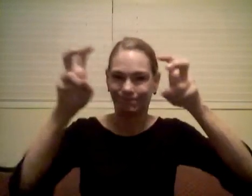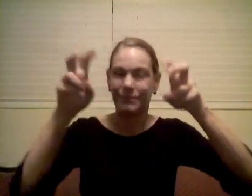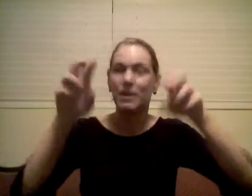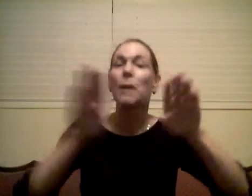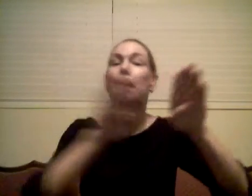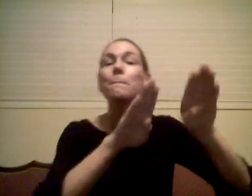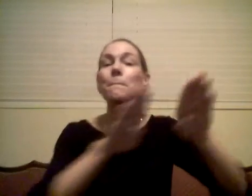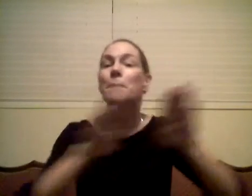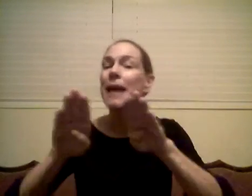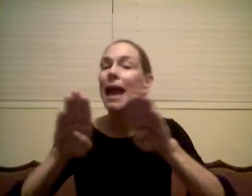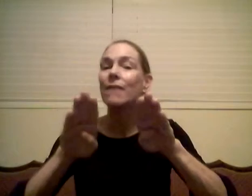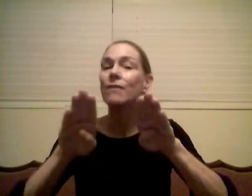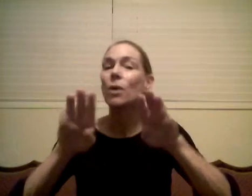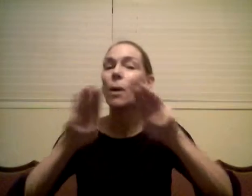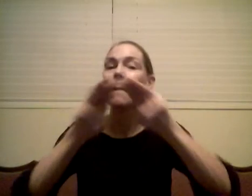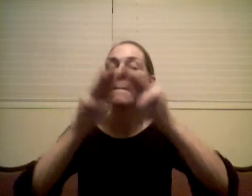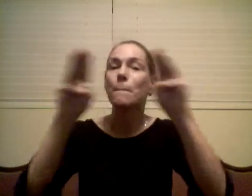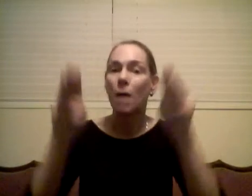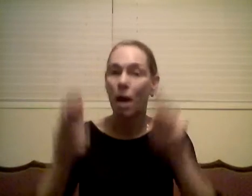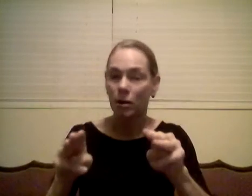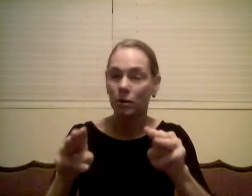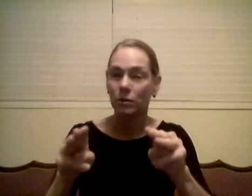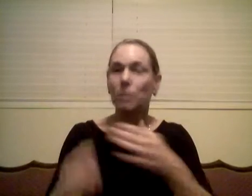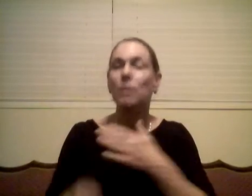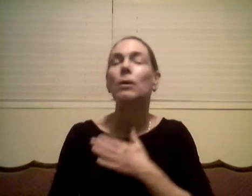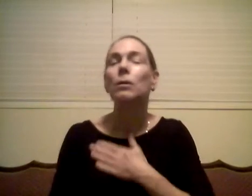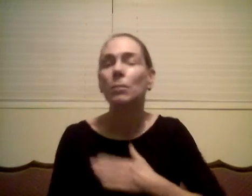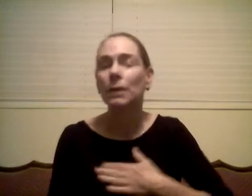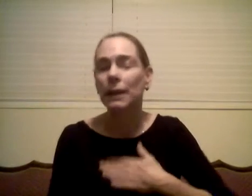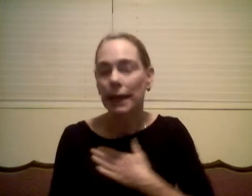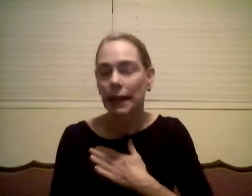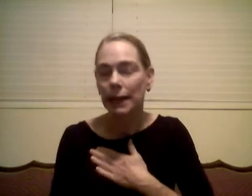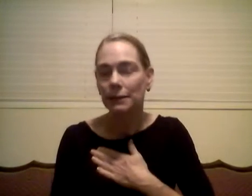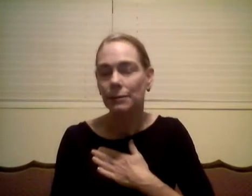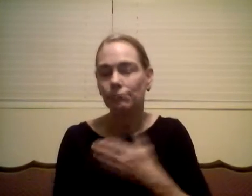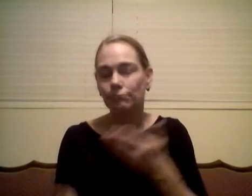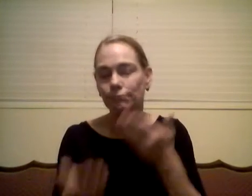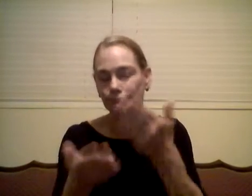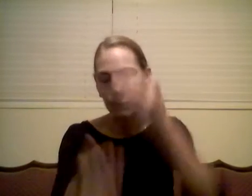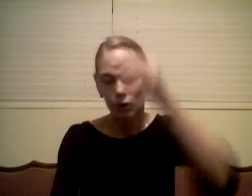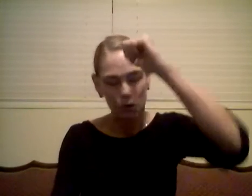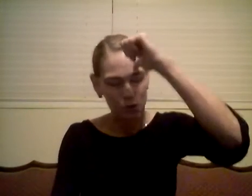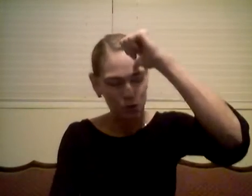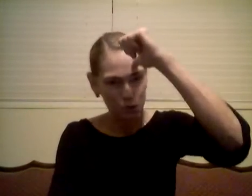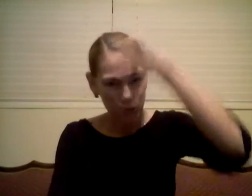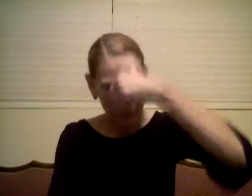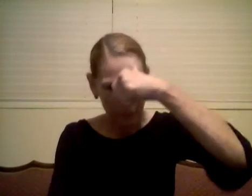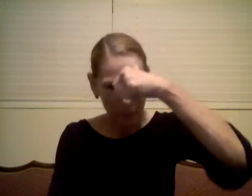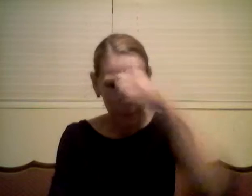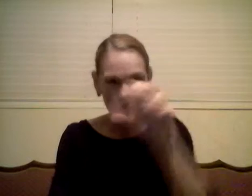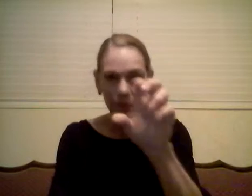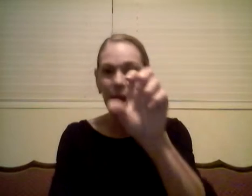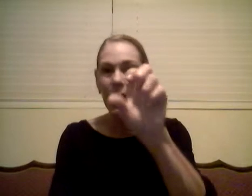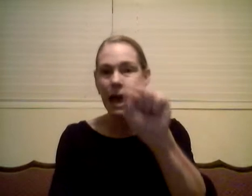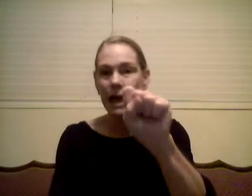that you walk away from this evening with, please take this. The STAR system is the most efficient way to